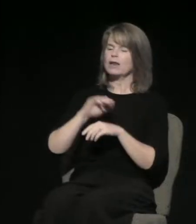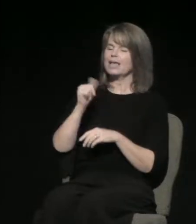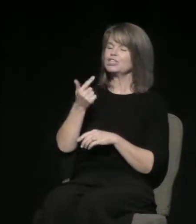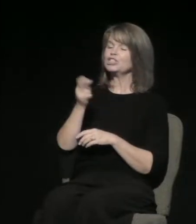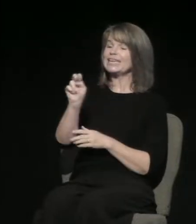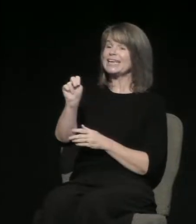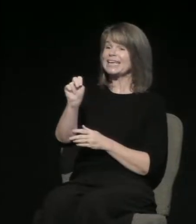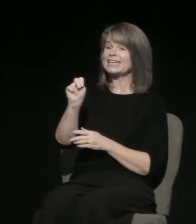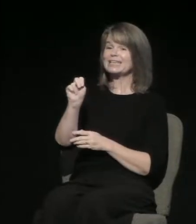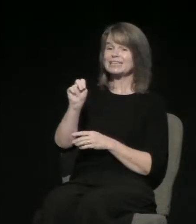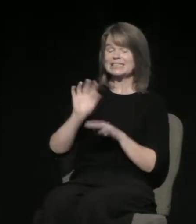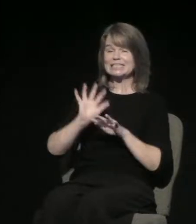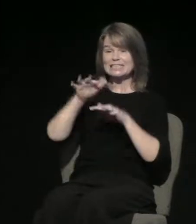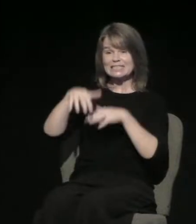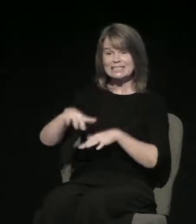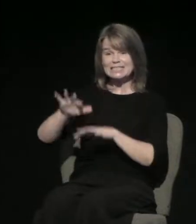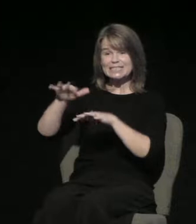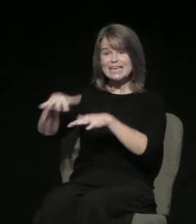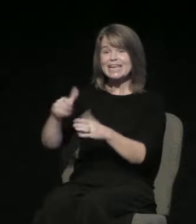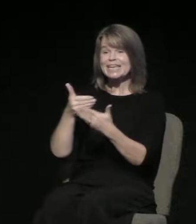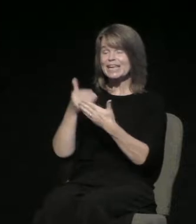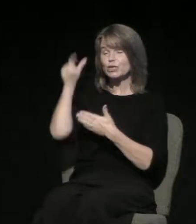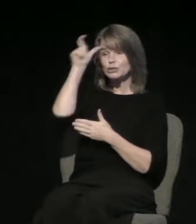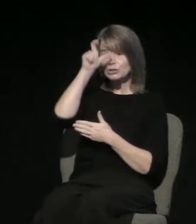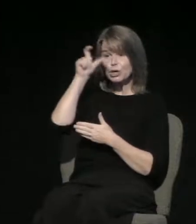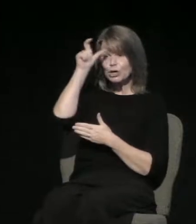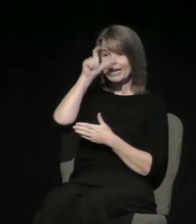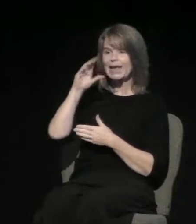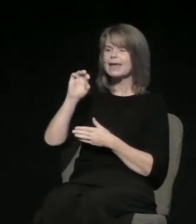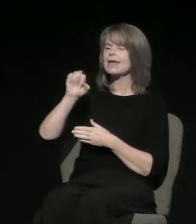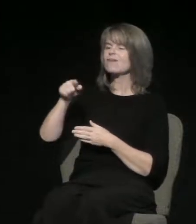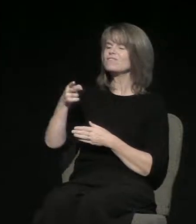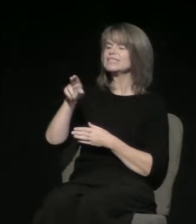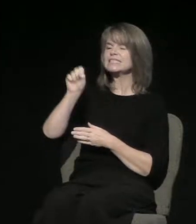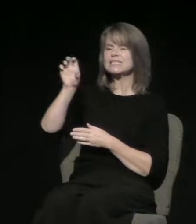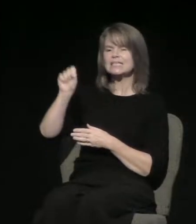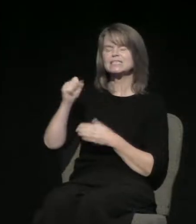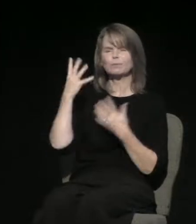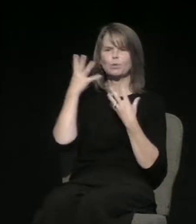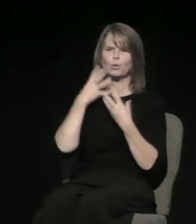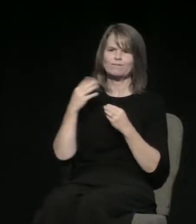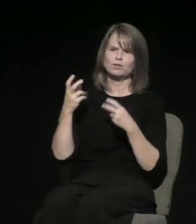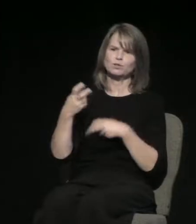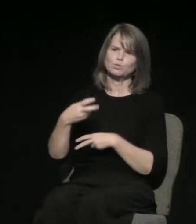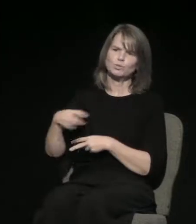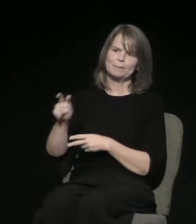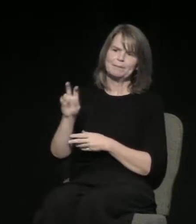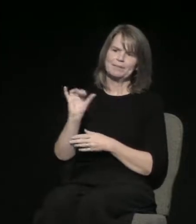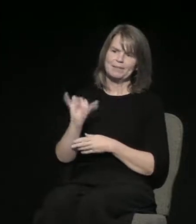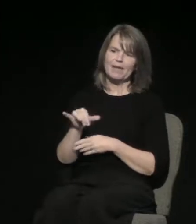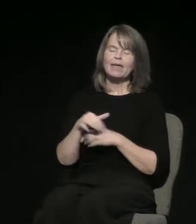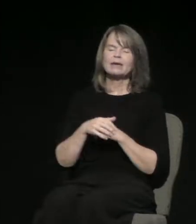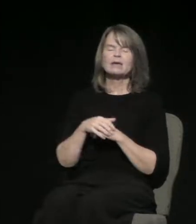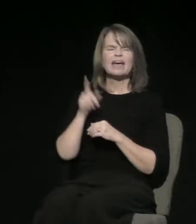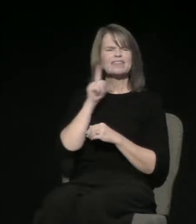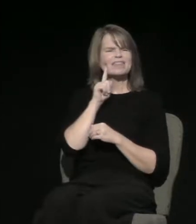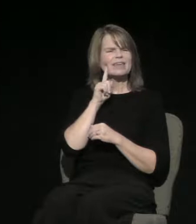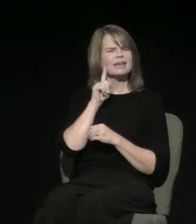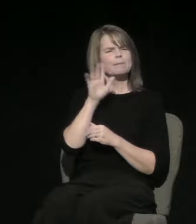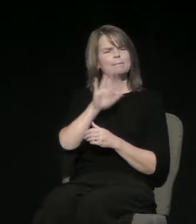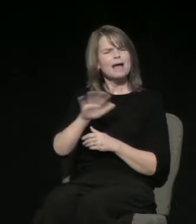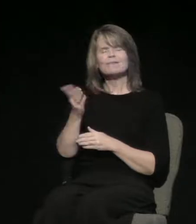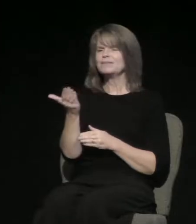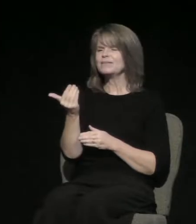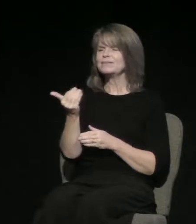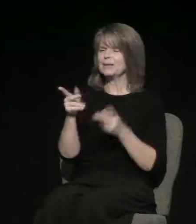Turkey And Ephesus And it's really An incredible trip To trace the journeys Of Paul And I think they have About 15